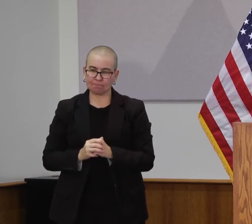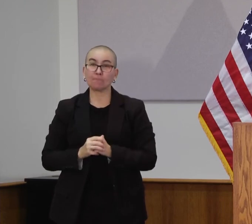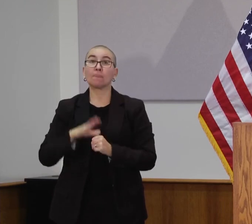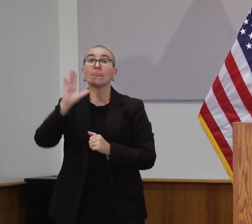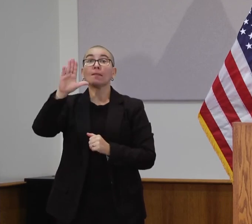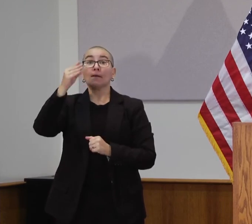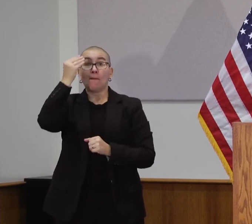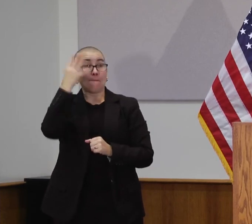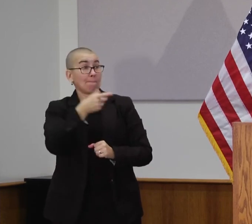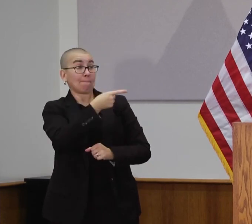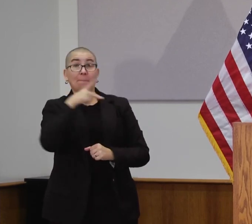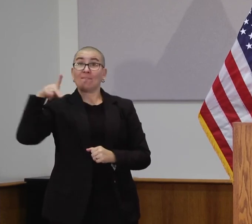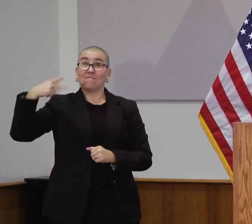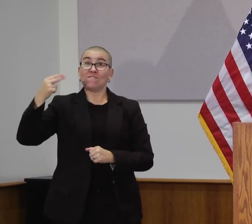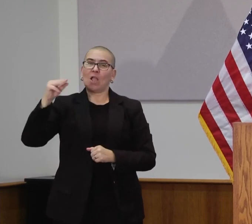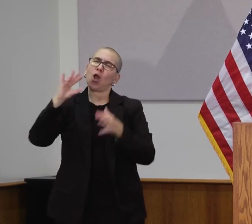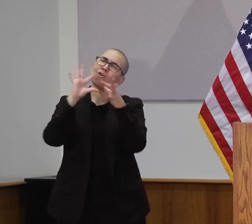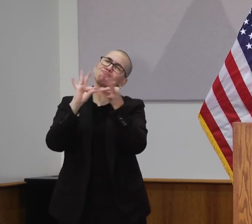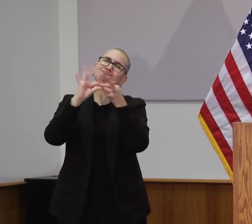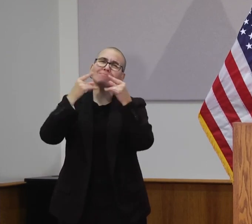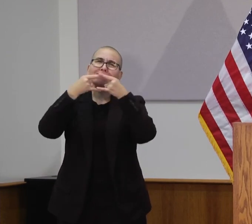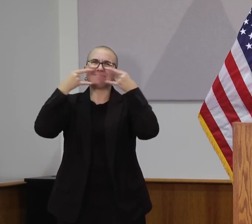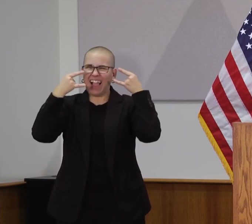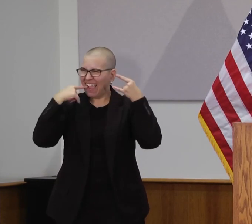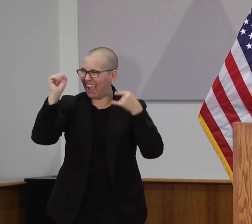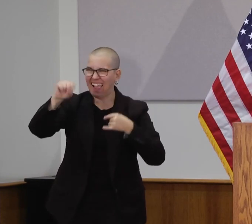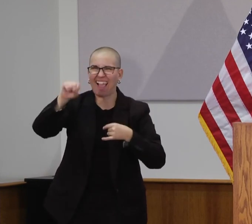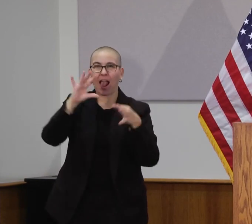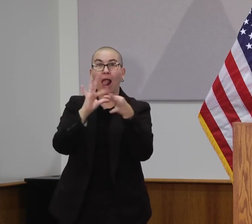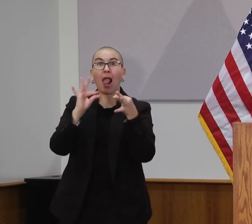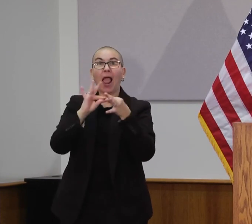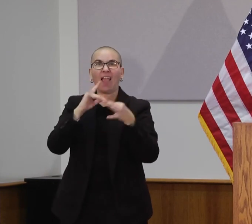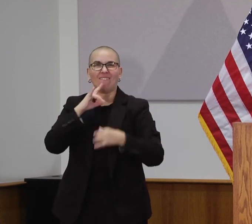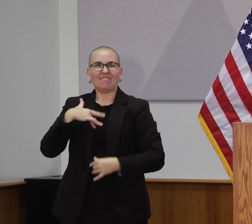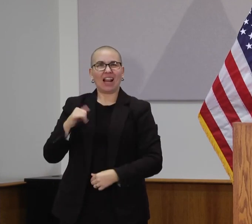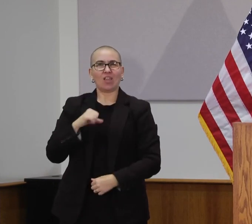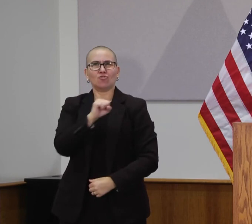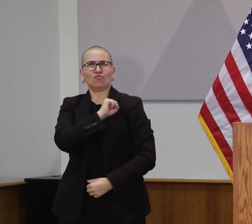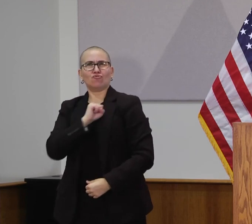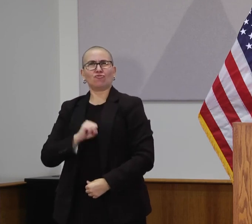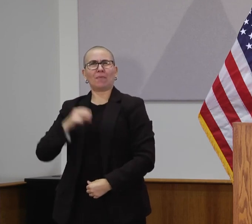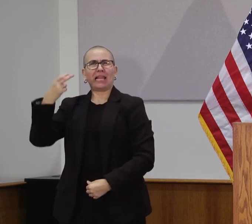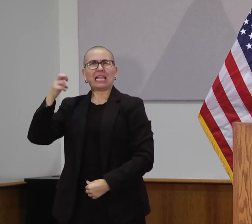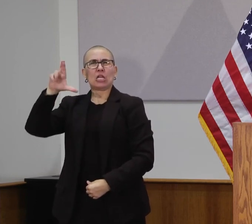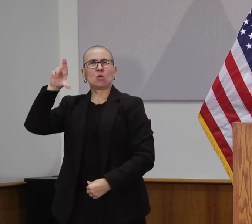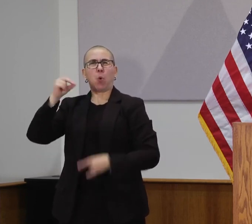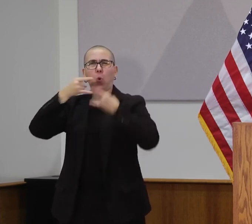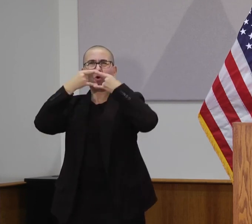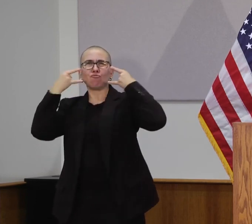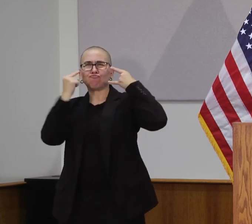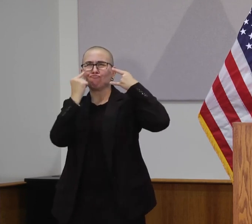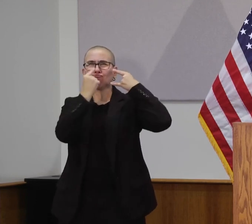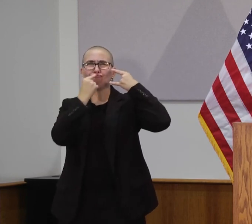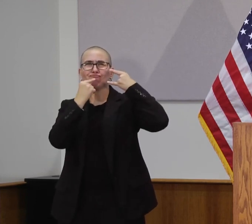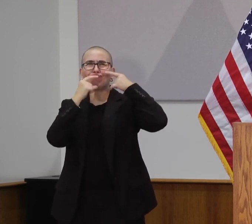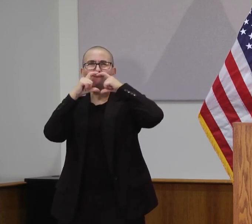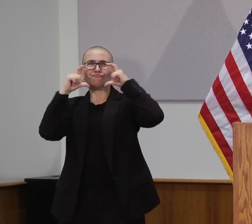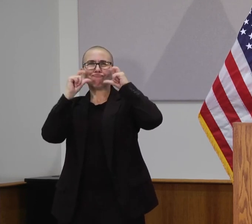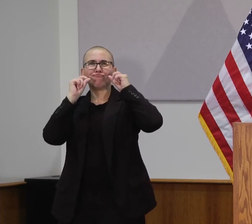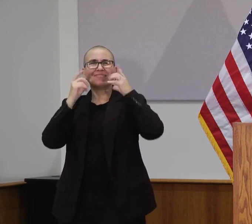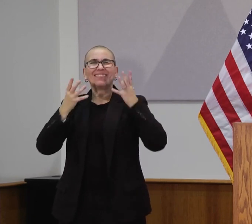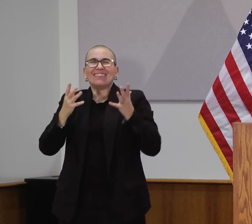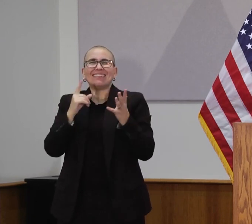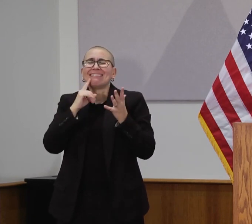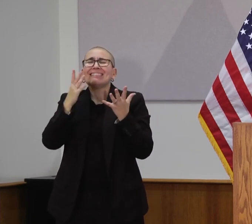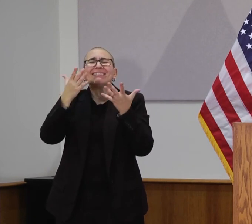that. I almost wore my Superman mask, and it reminds me of this whole idea of what neighborliness looks like and what's in this. Just a small thing, but I'll tell